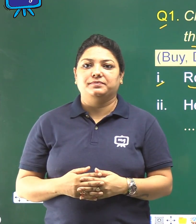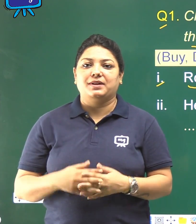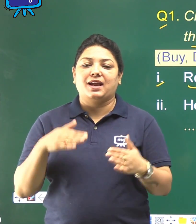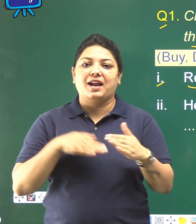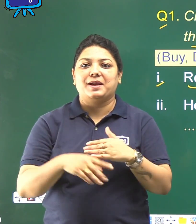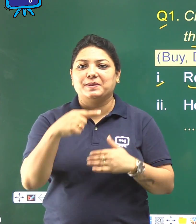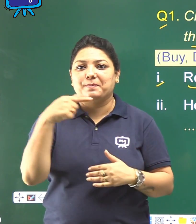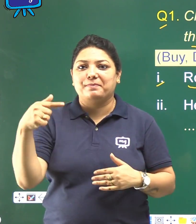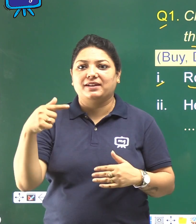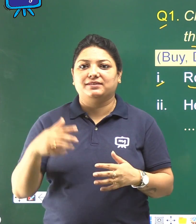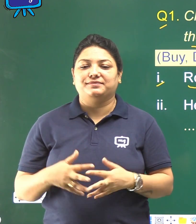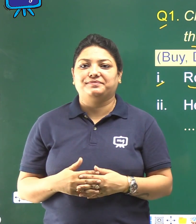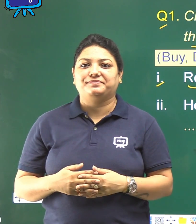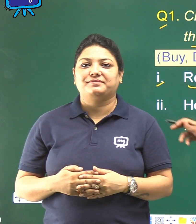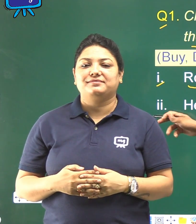in the blank.